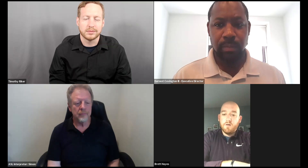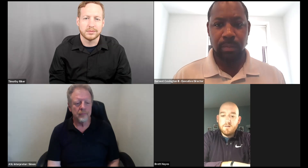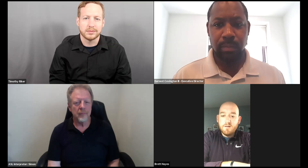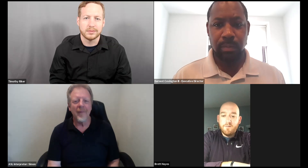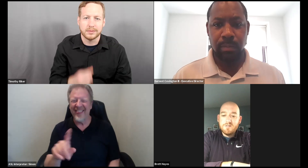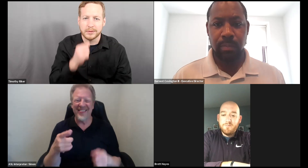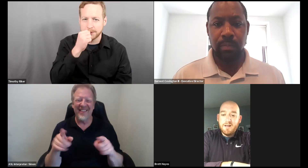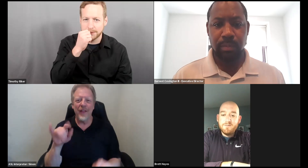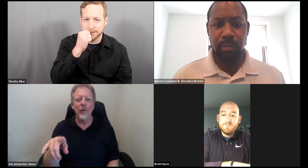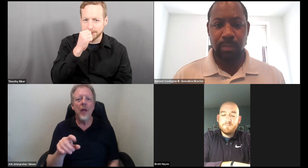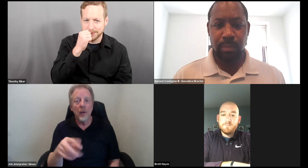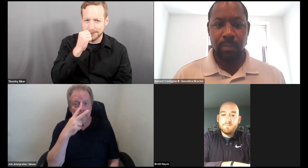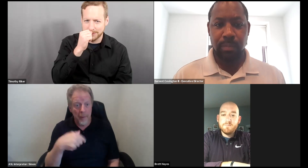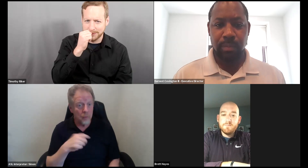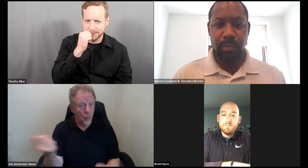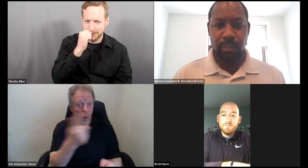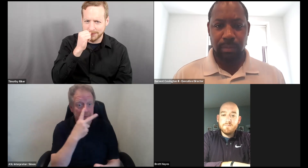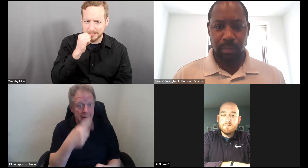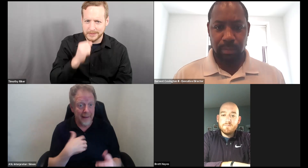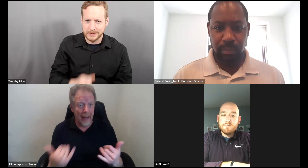There we go. Can everyone see me now?